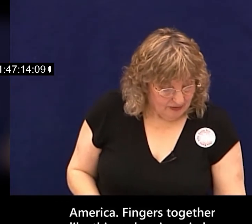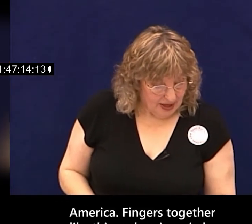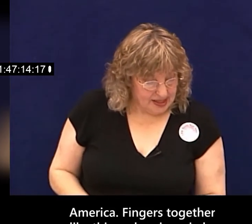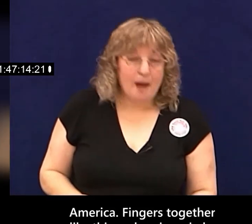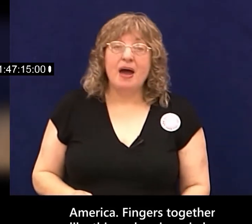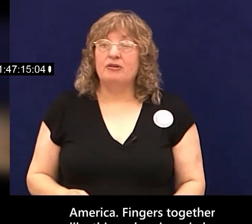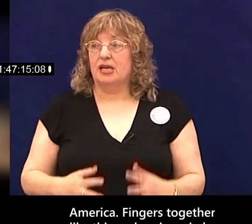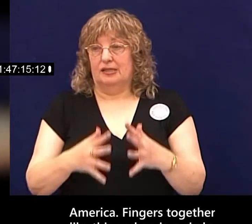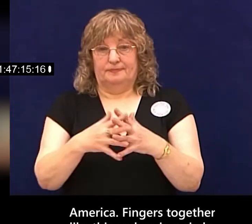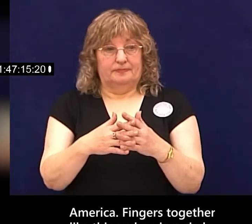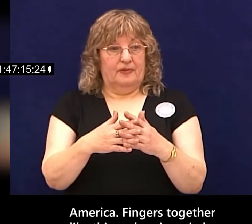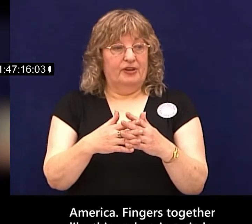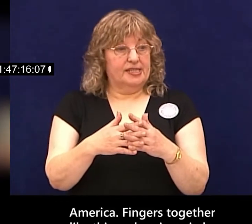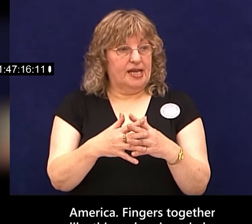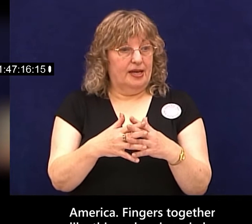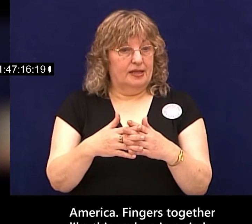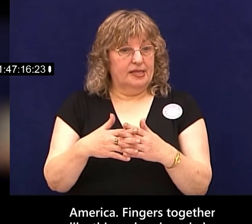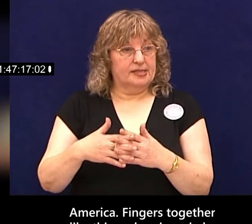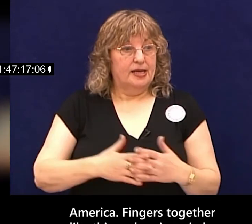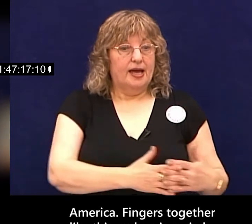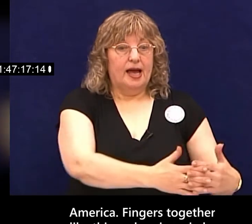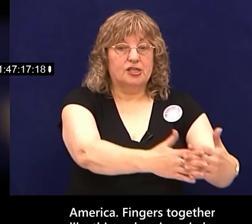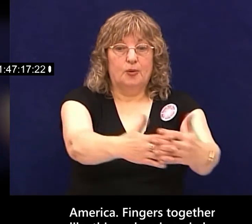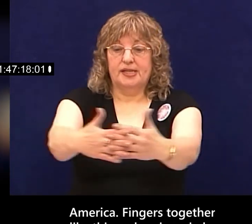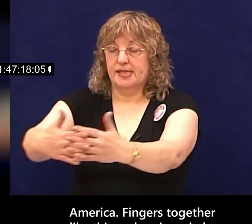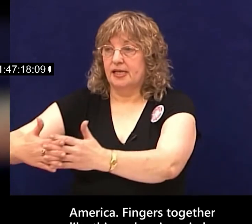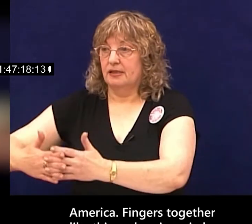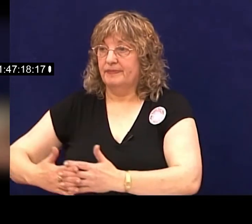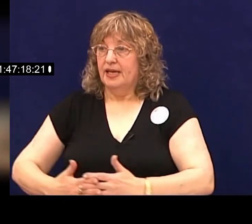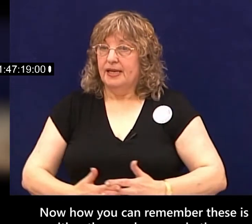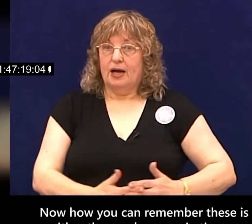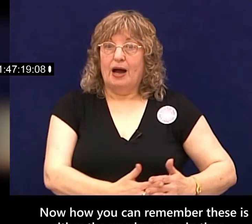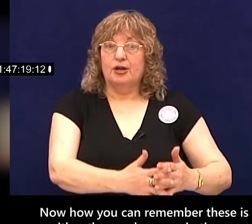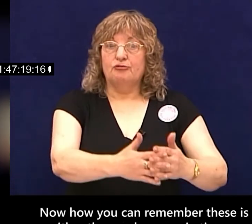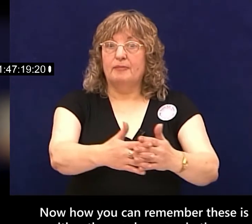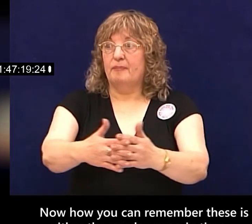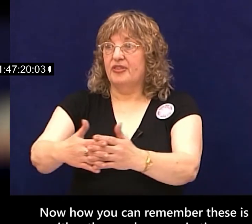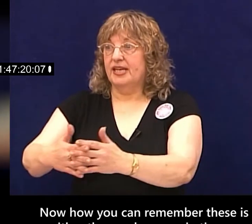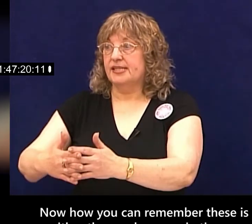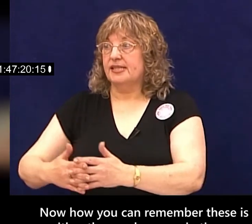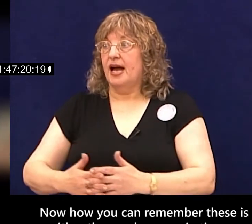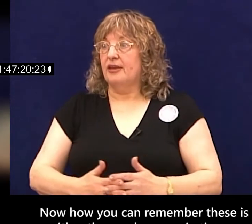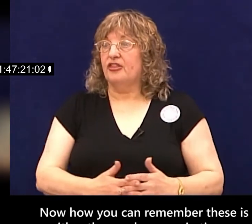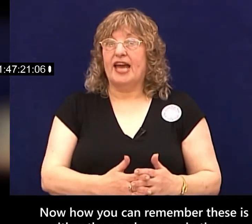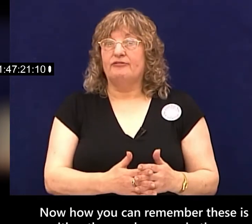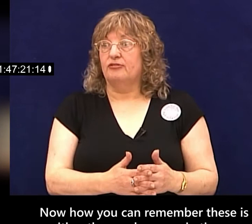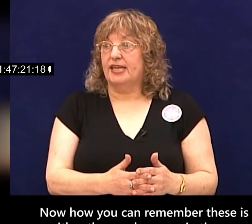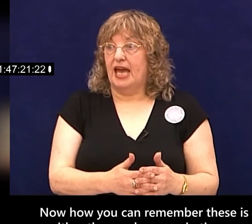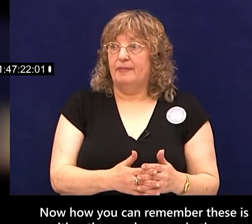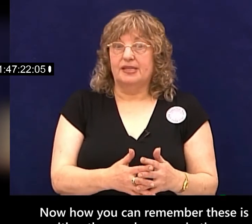Right, America. Fingers together like this and go in a circle. Now, how you can remember these is either the cavalry came in